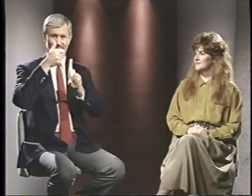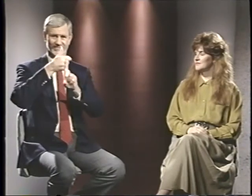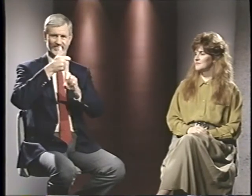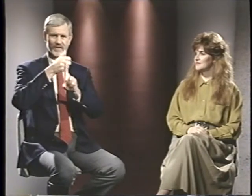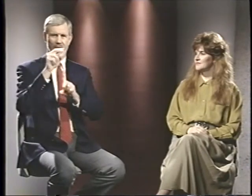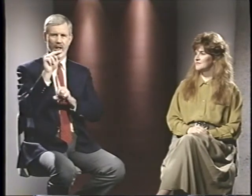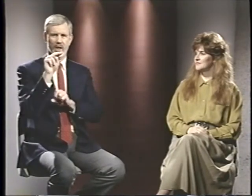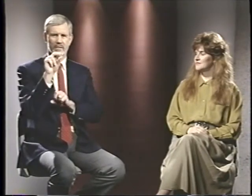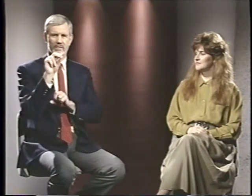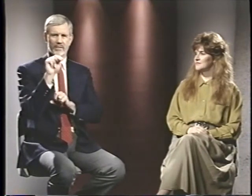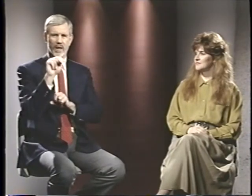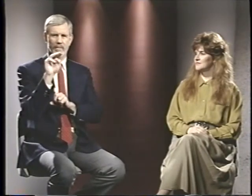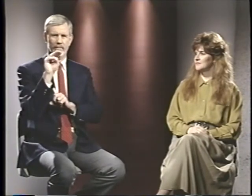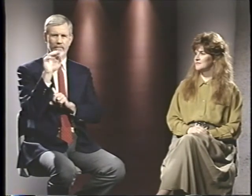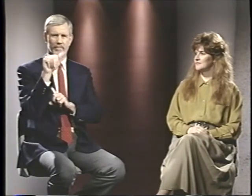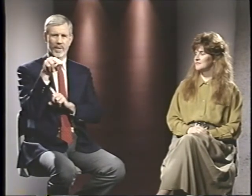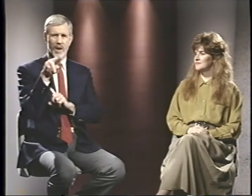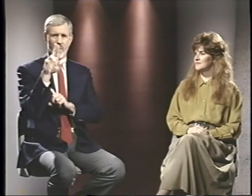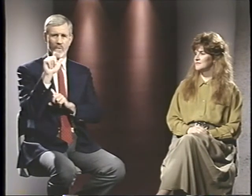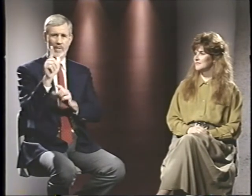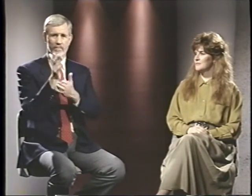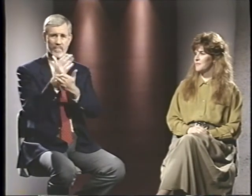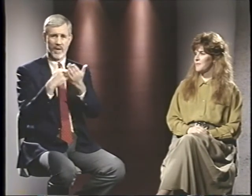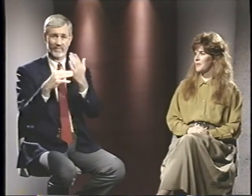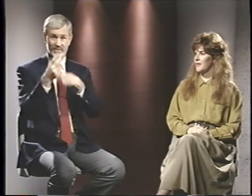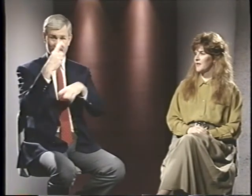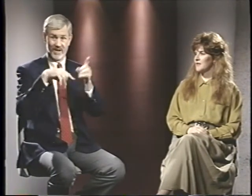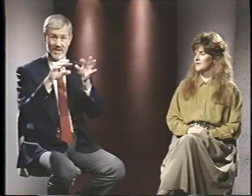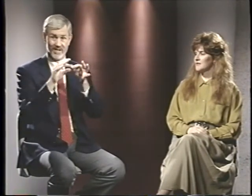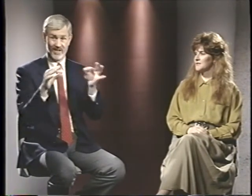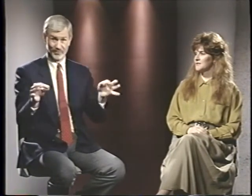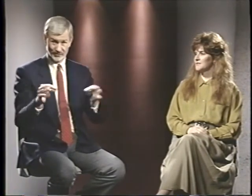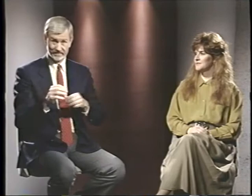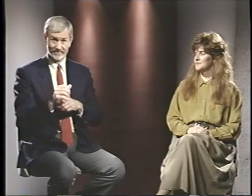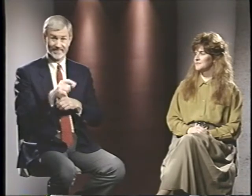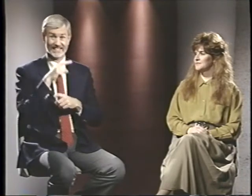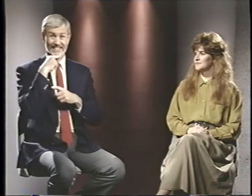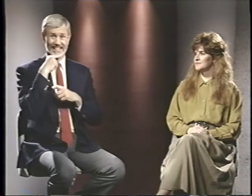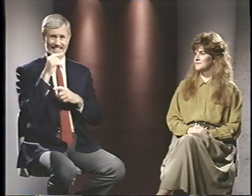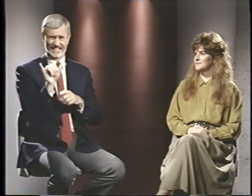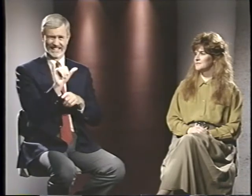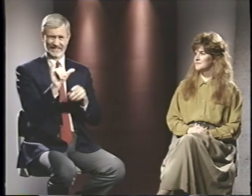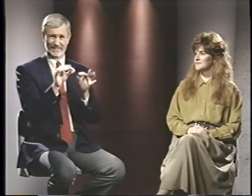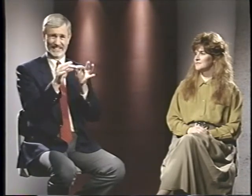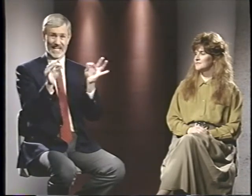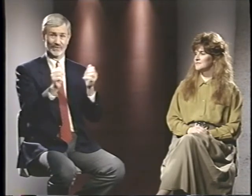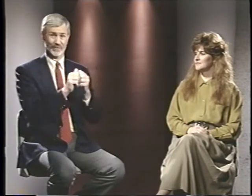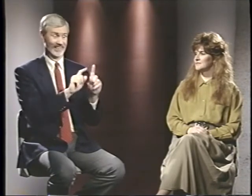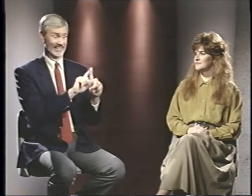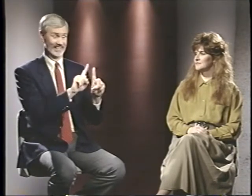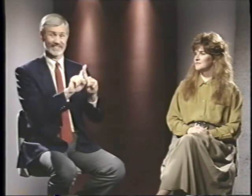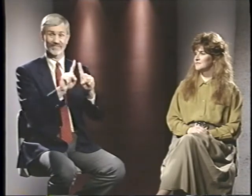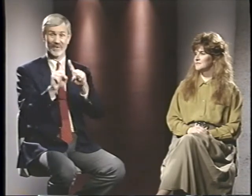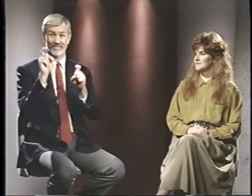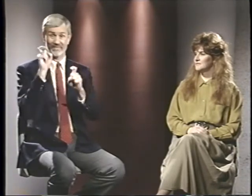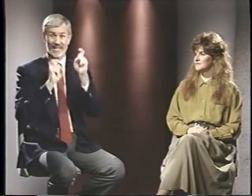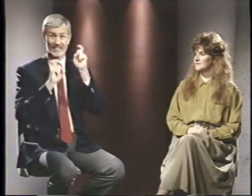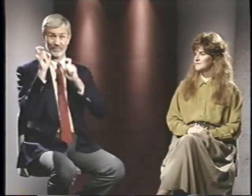Facial expression is a non-manual part of sign language. Saying the same sentence with